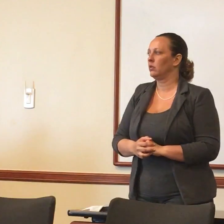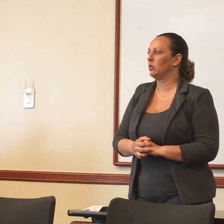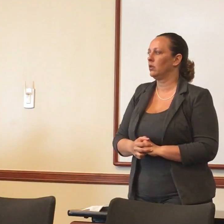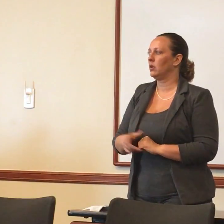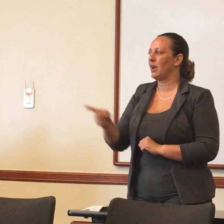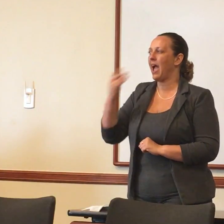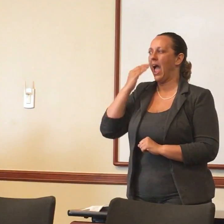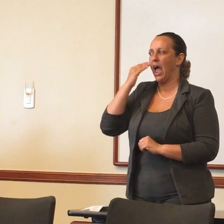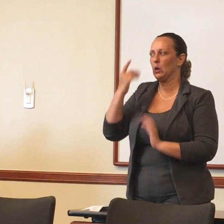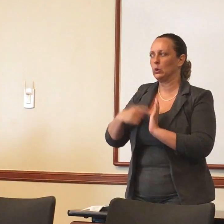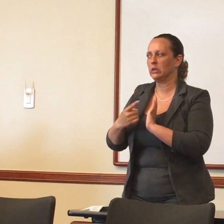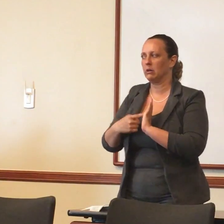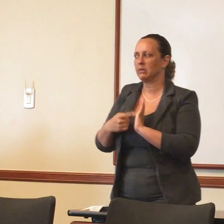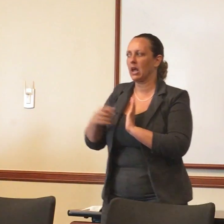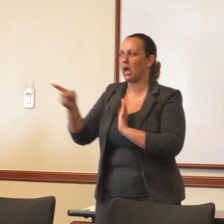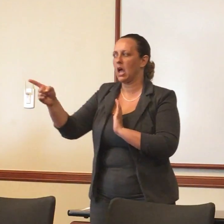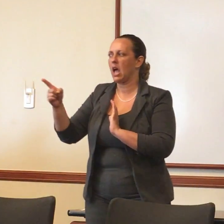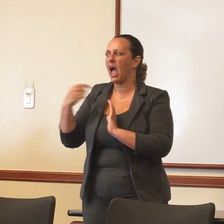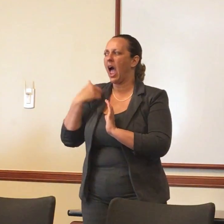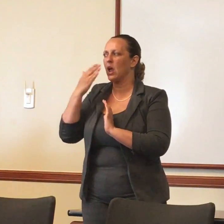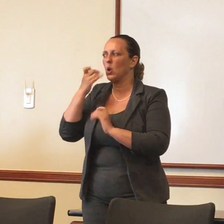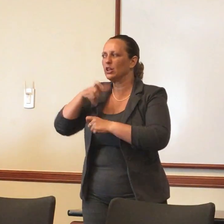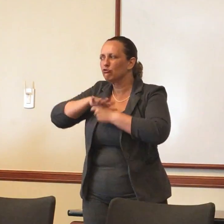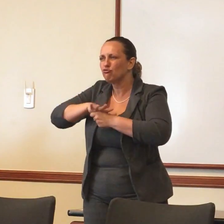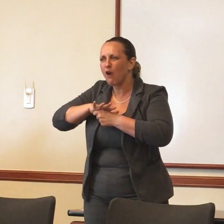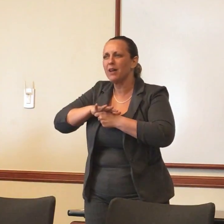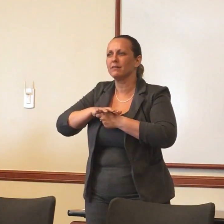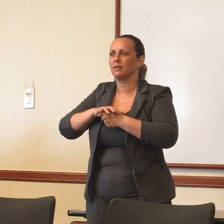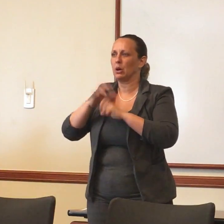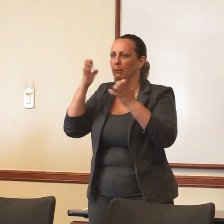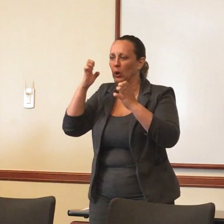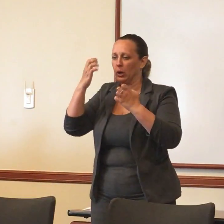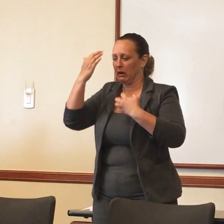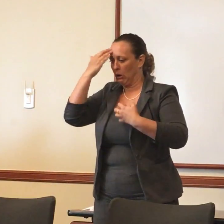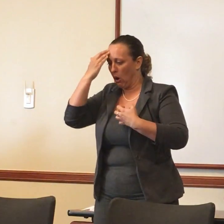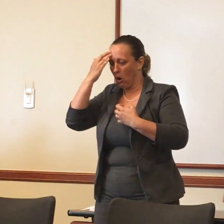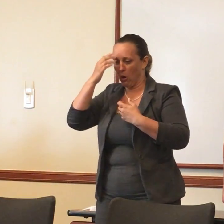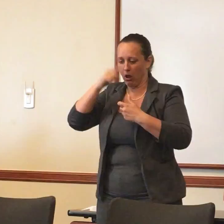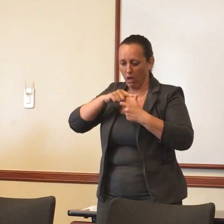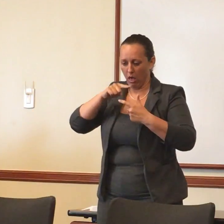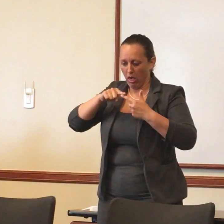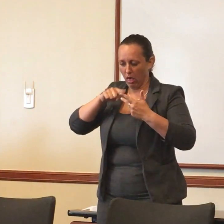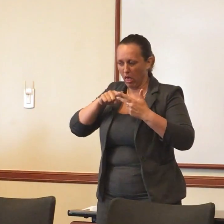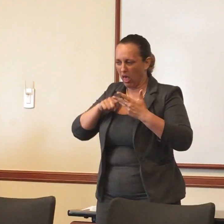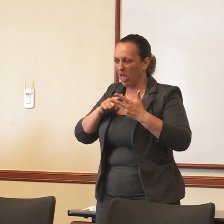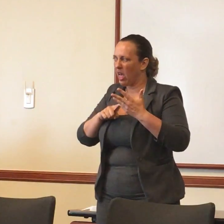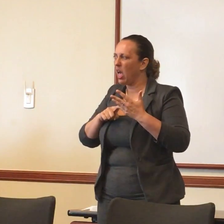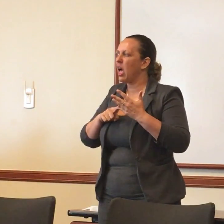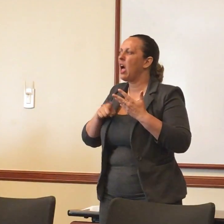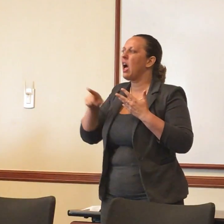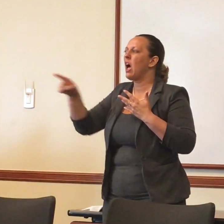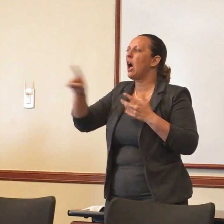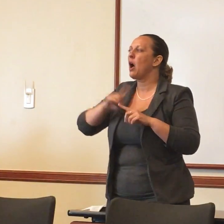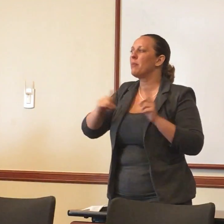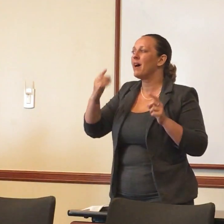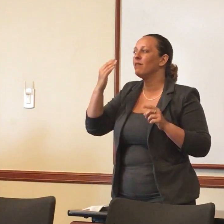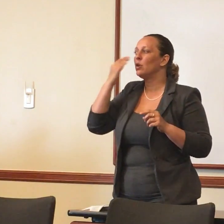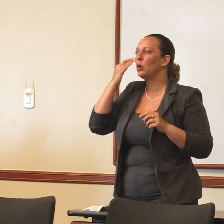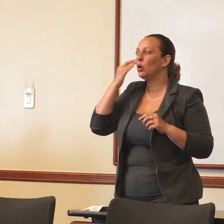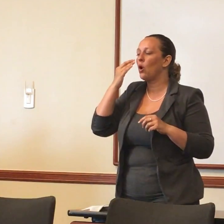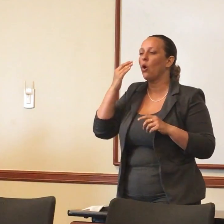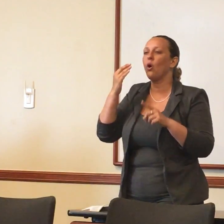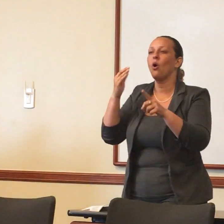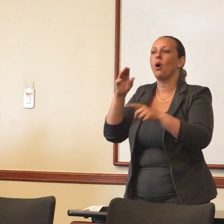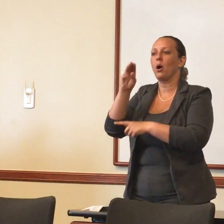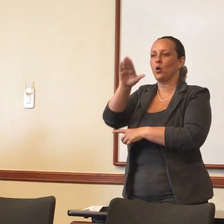And I know sometimes that it's a little bit stressful in emergency to know your exact address or location, but if you do go on your